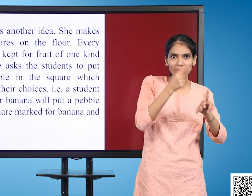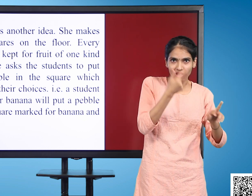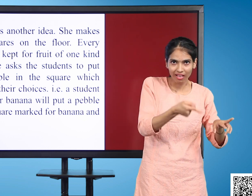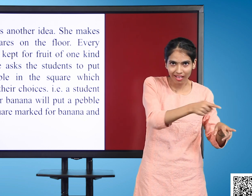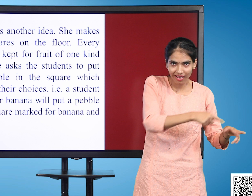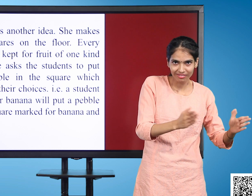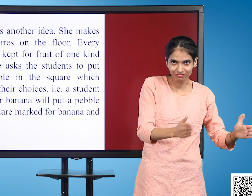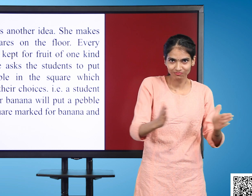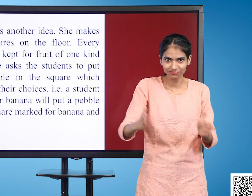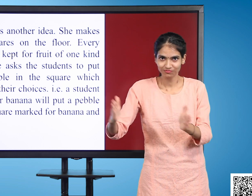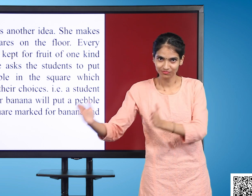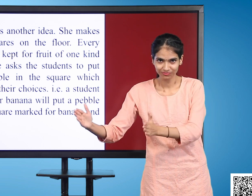on.